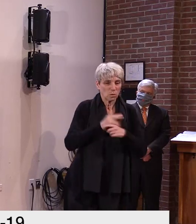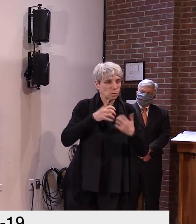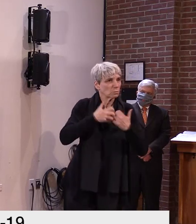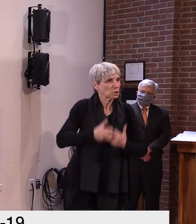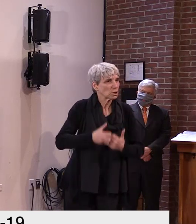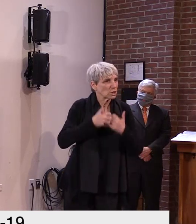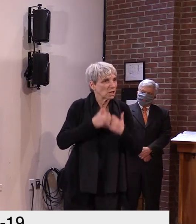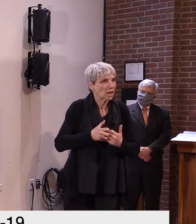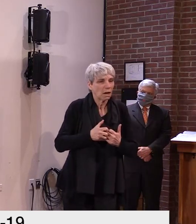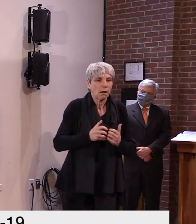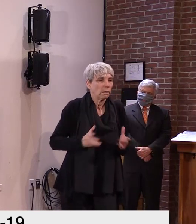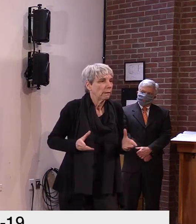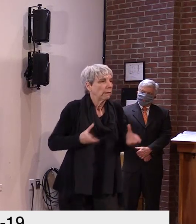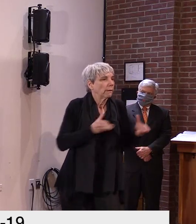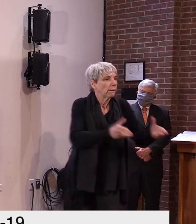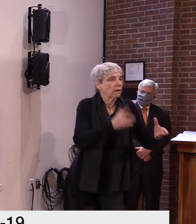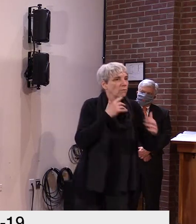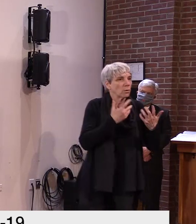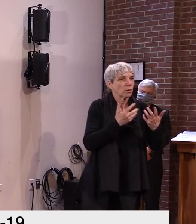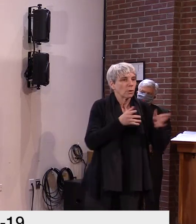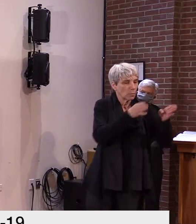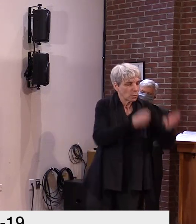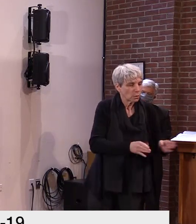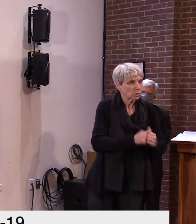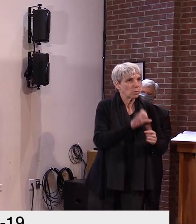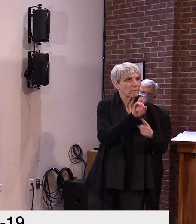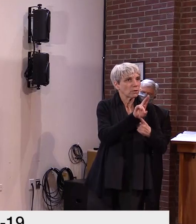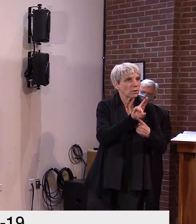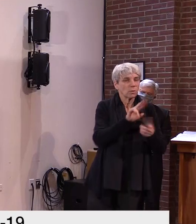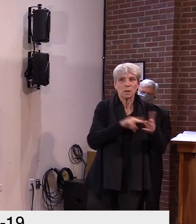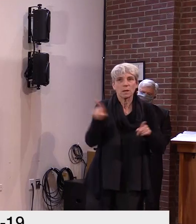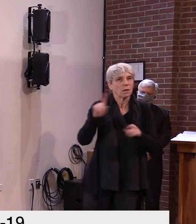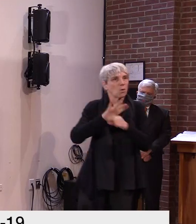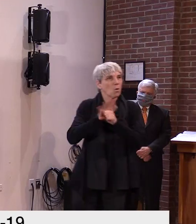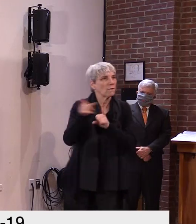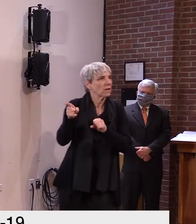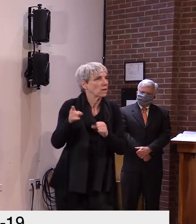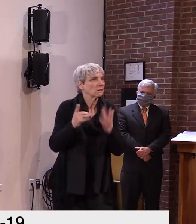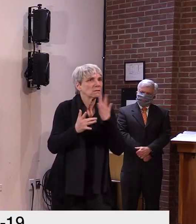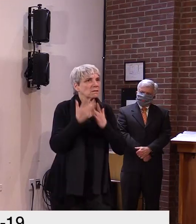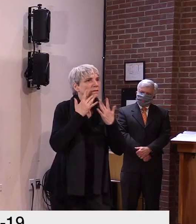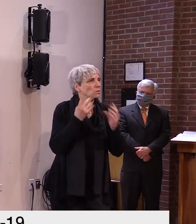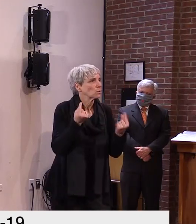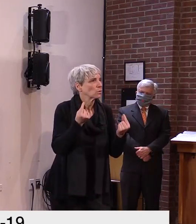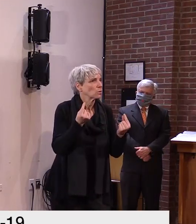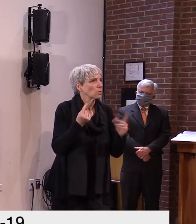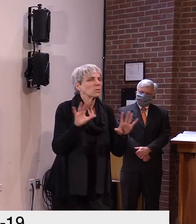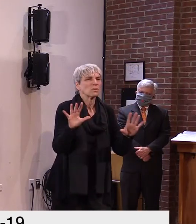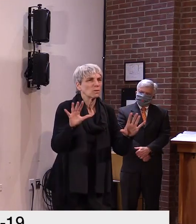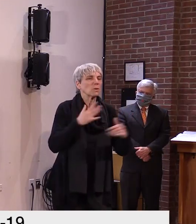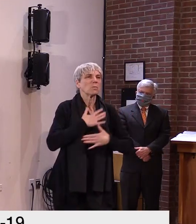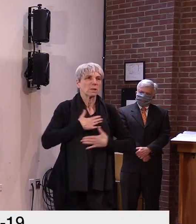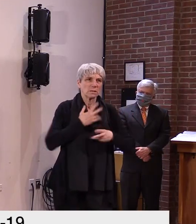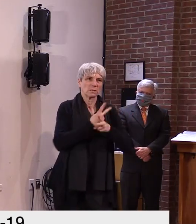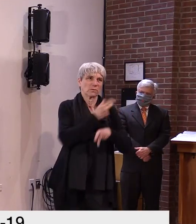rooms. These are really critical to treating those who have severe cases of COVID.